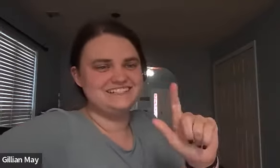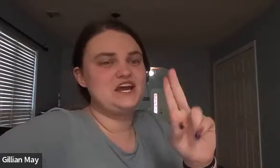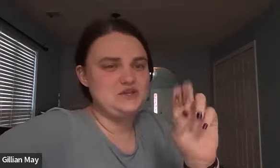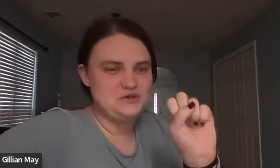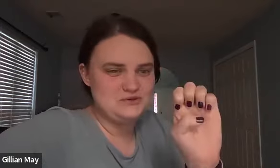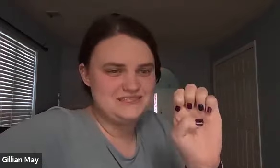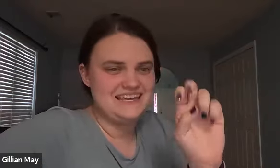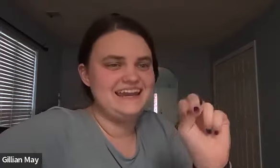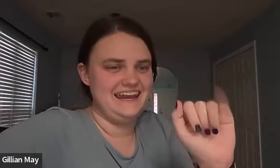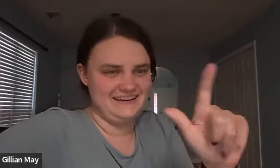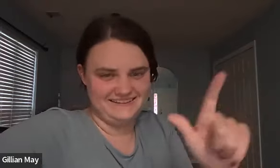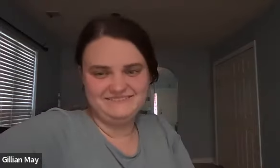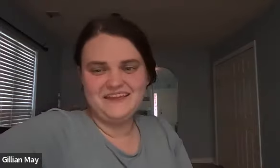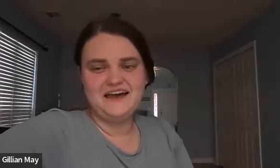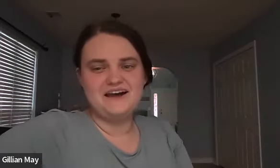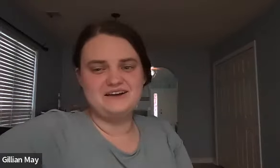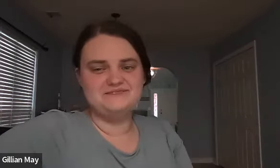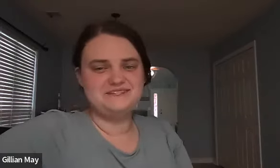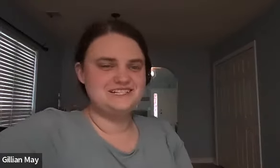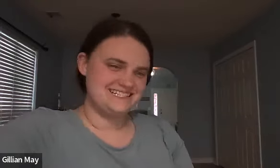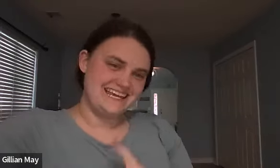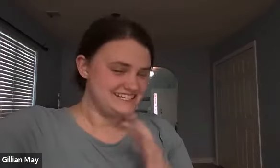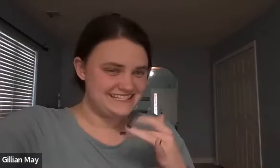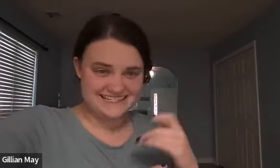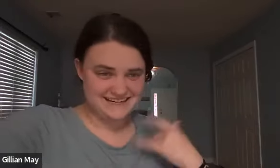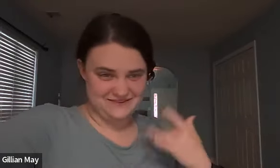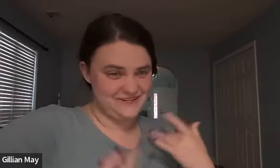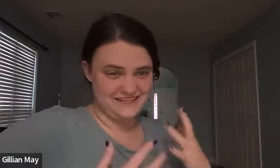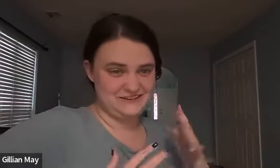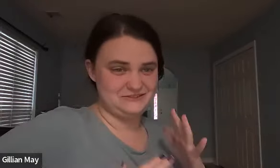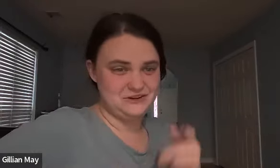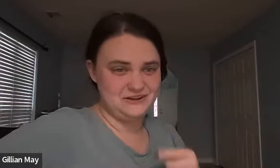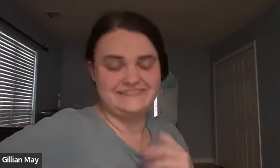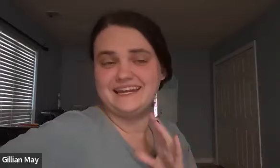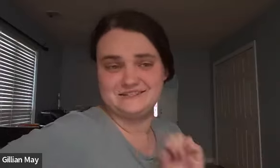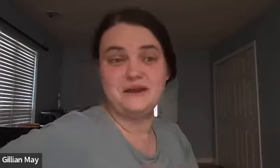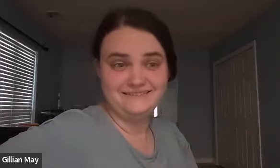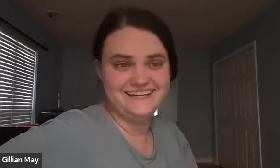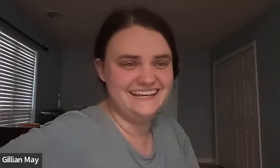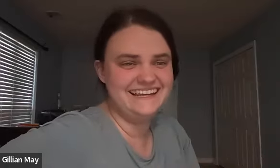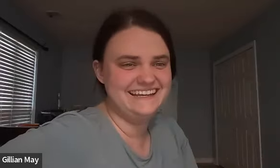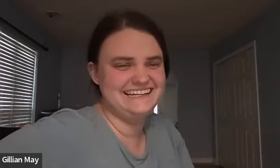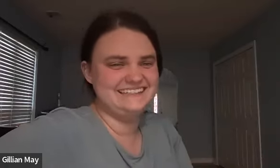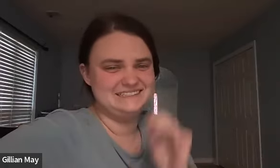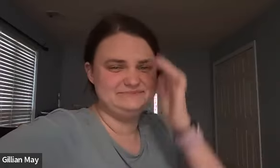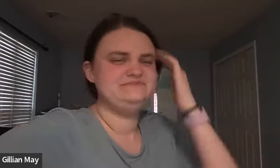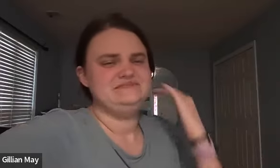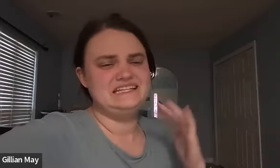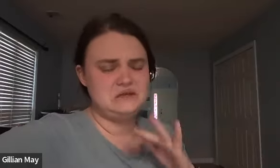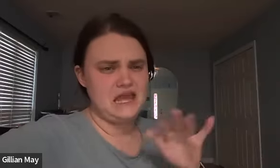got use nail. So she's just saying, just in case anyone feels like they're struggling, that it's okay. It's okay. I